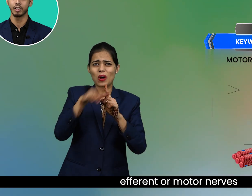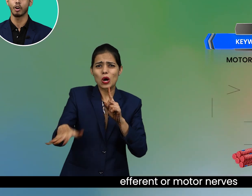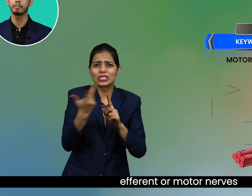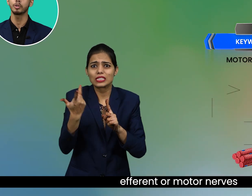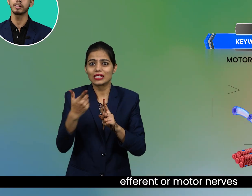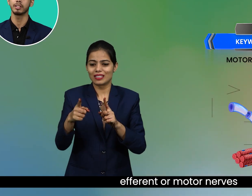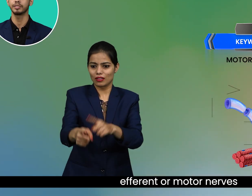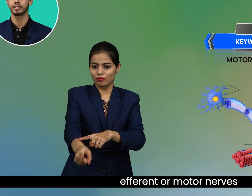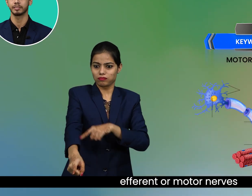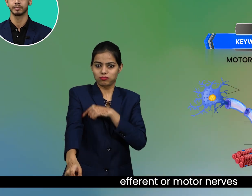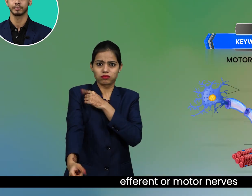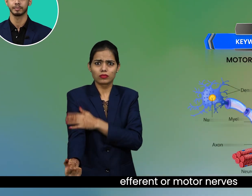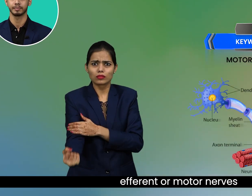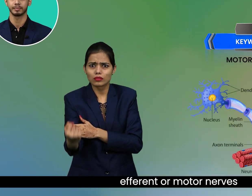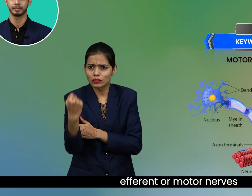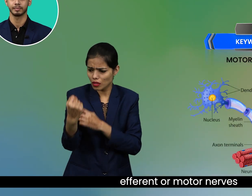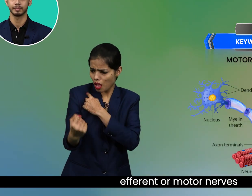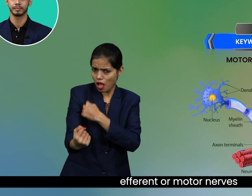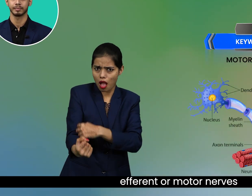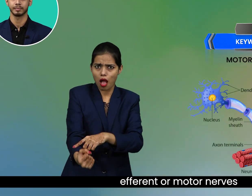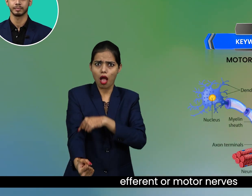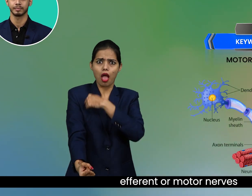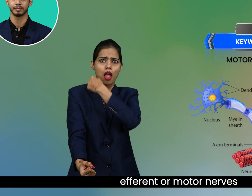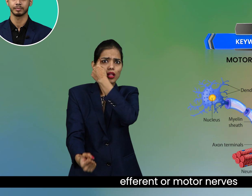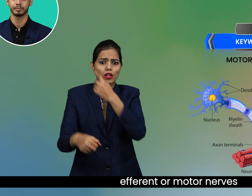efferent or motor nerves,